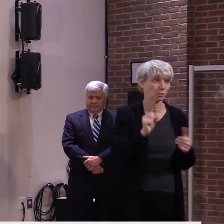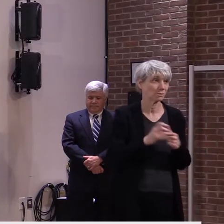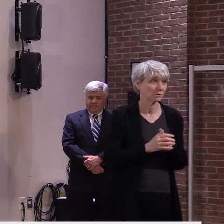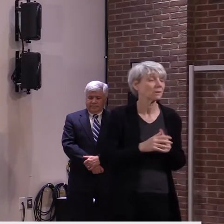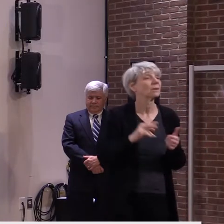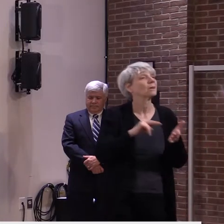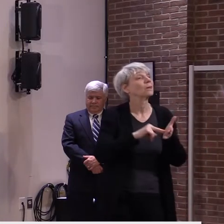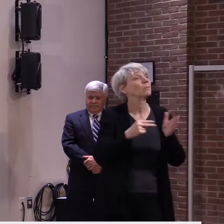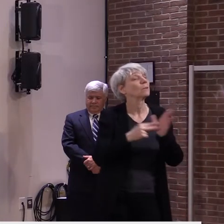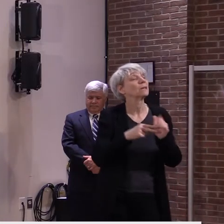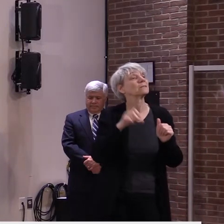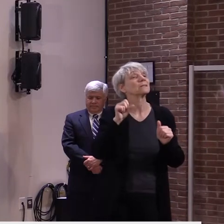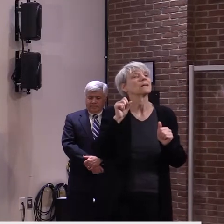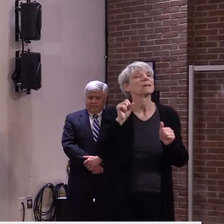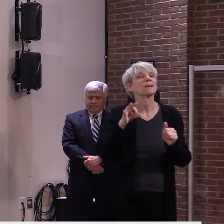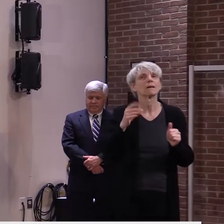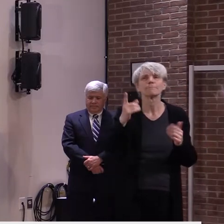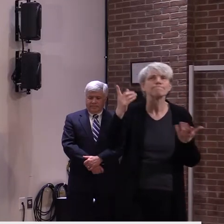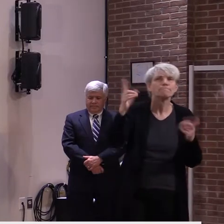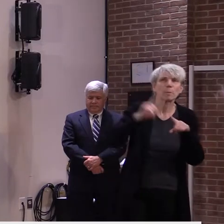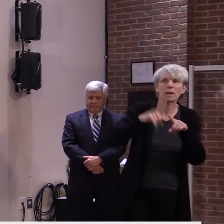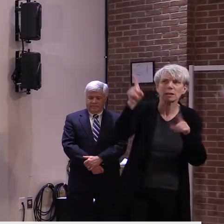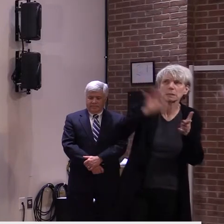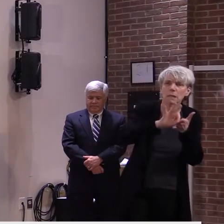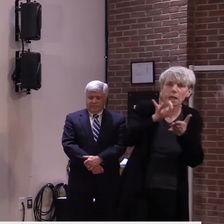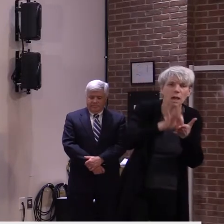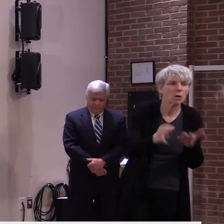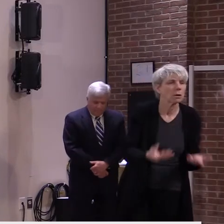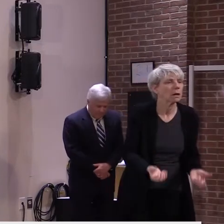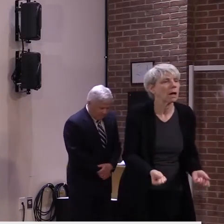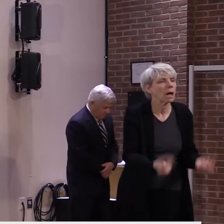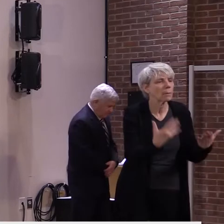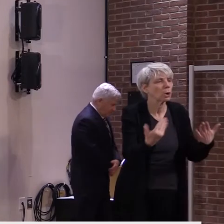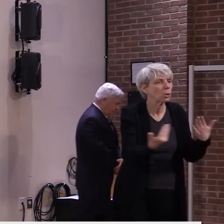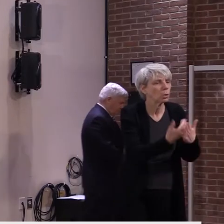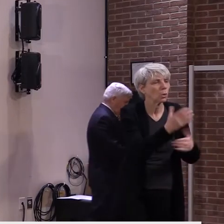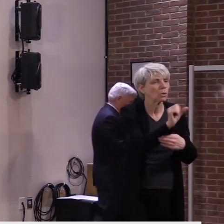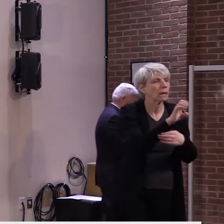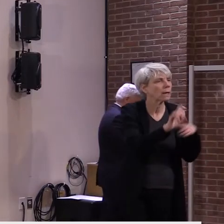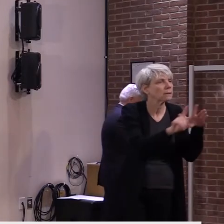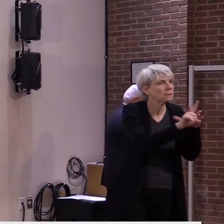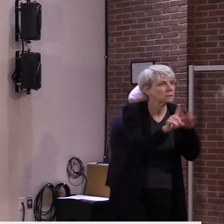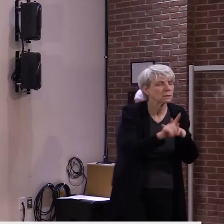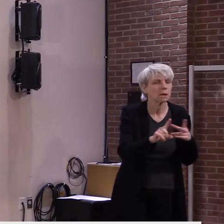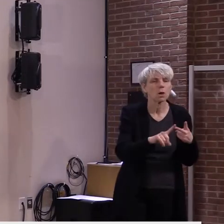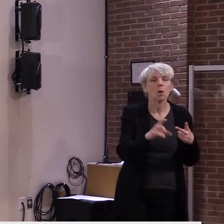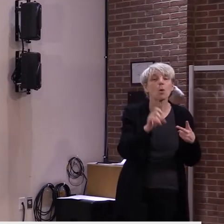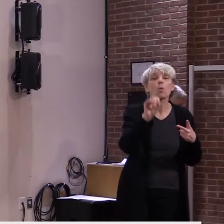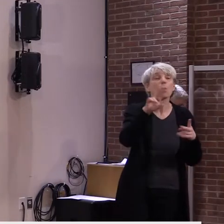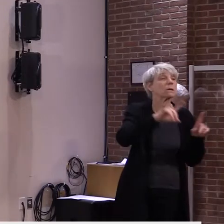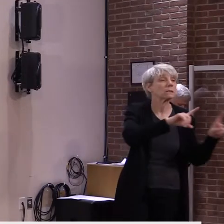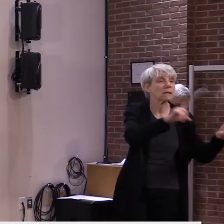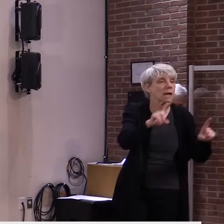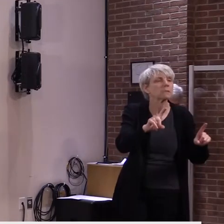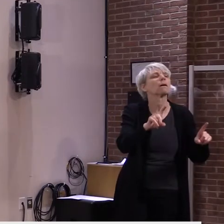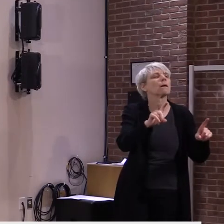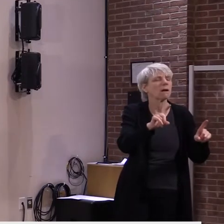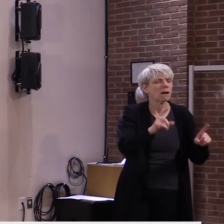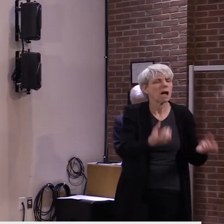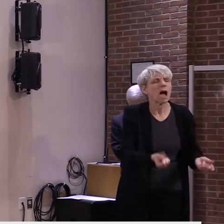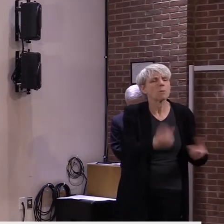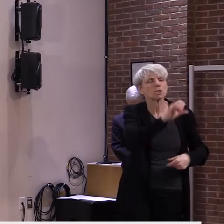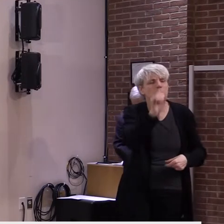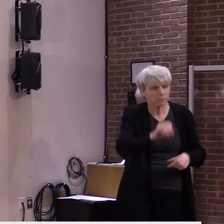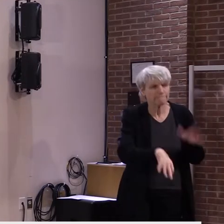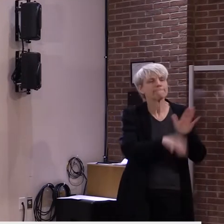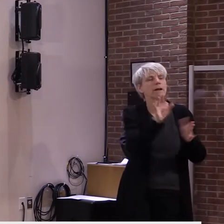be percent of new cases in a given time frame or percent positivity, those will look very